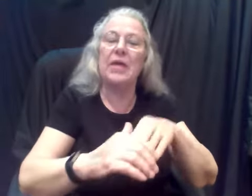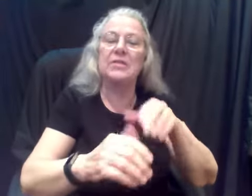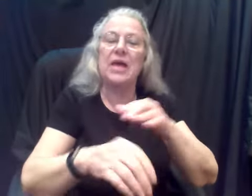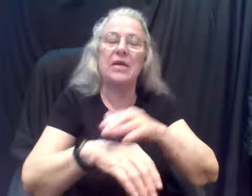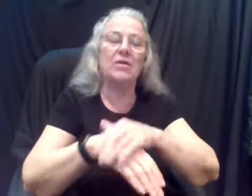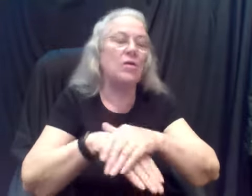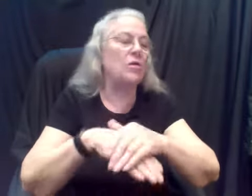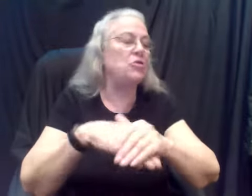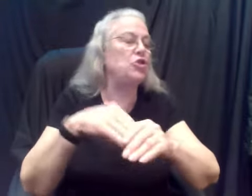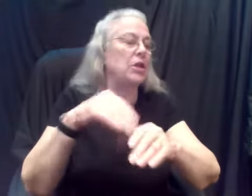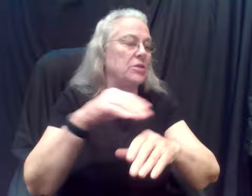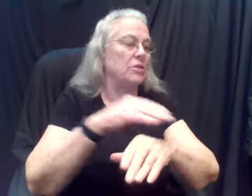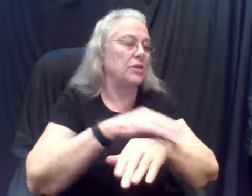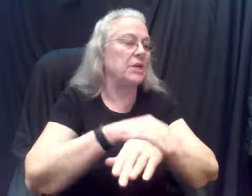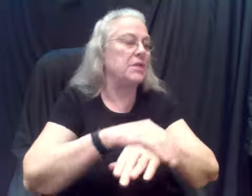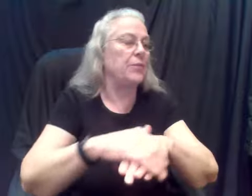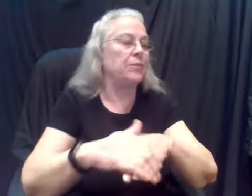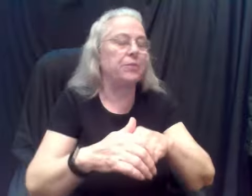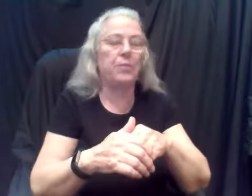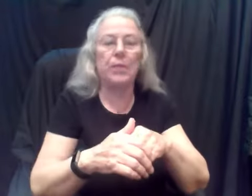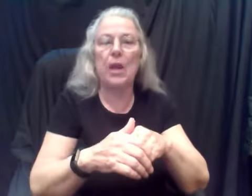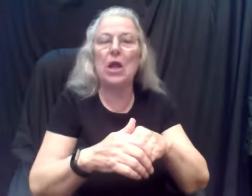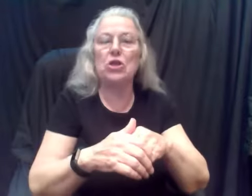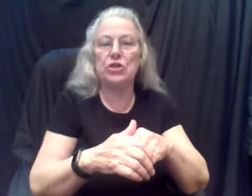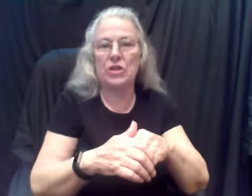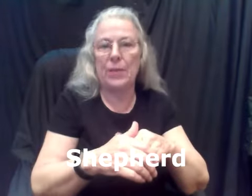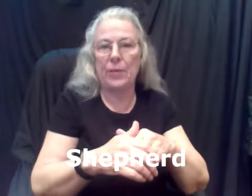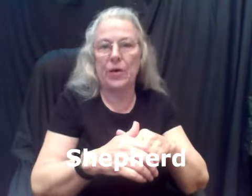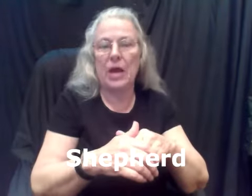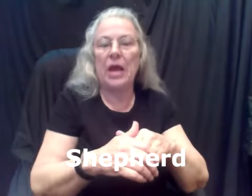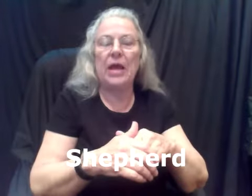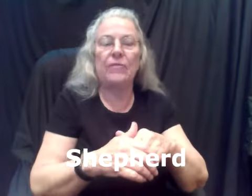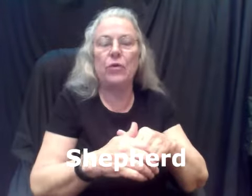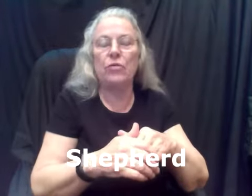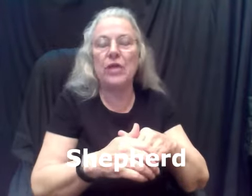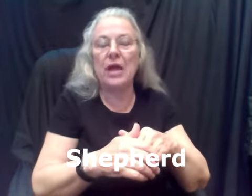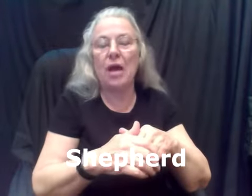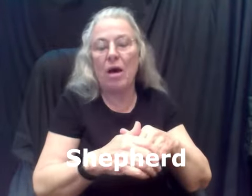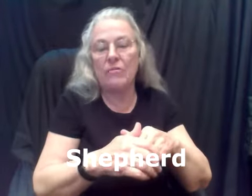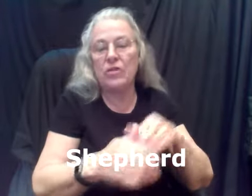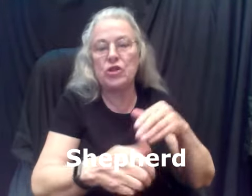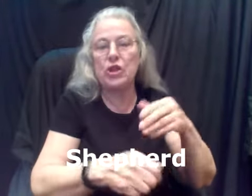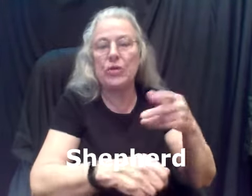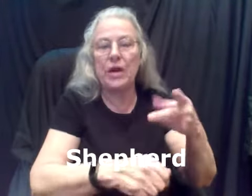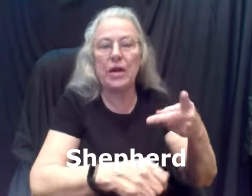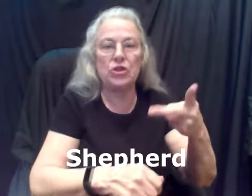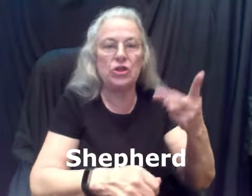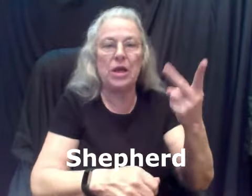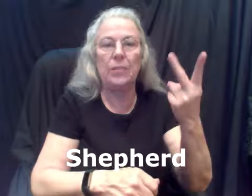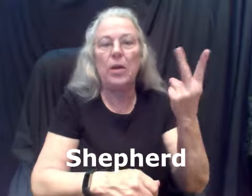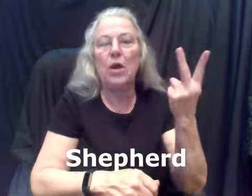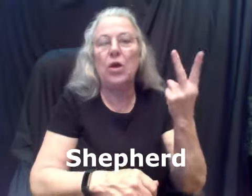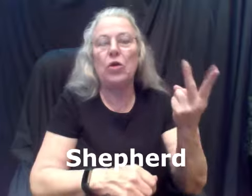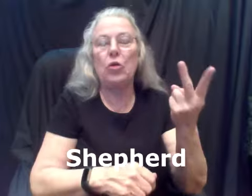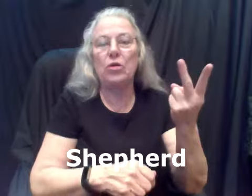that gentleness. Shepherd. If you think of shearing a sheep, your